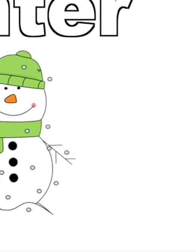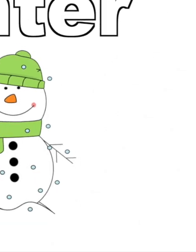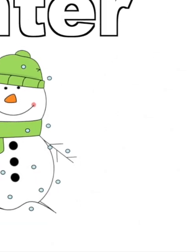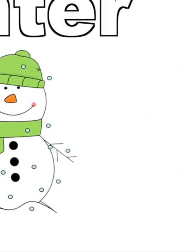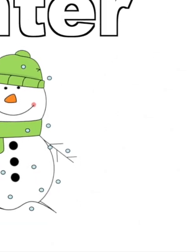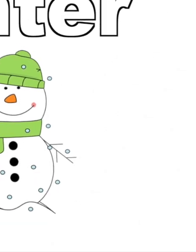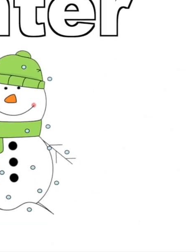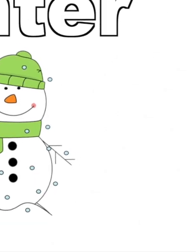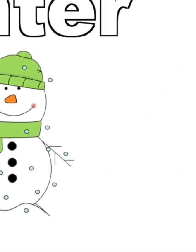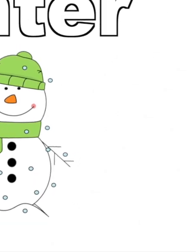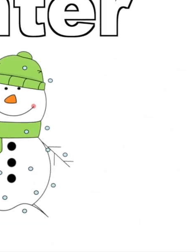Winter.